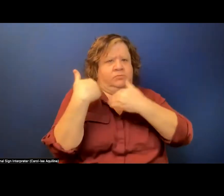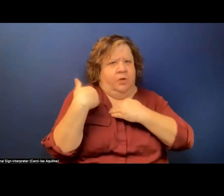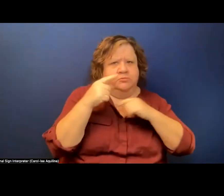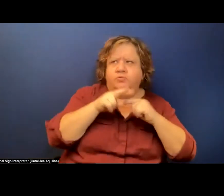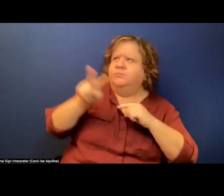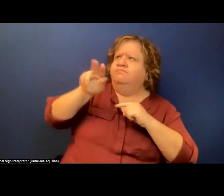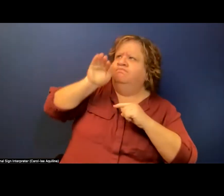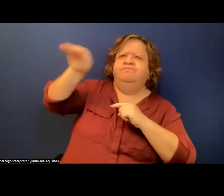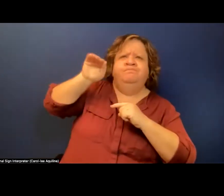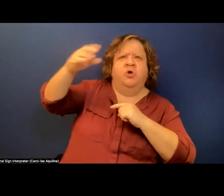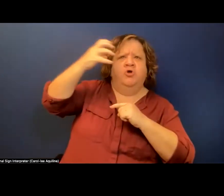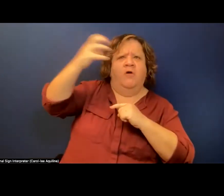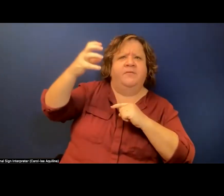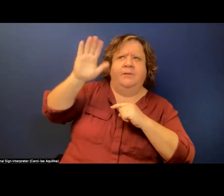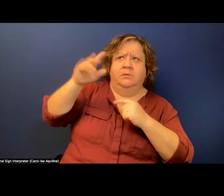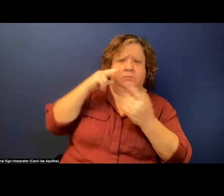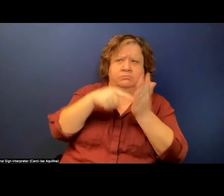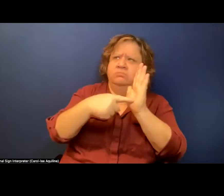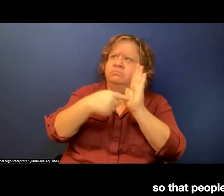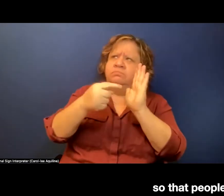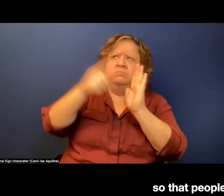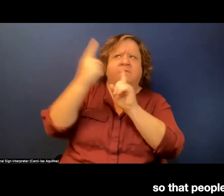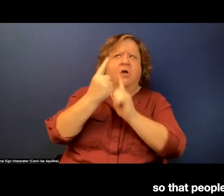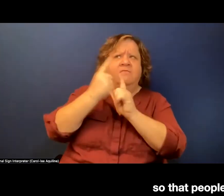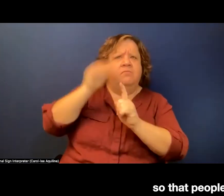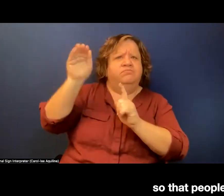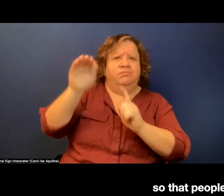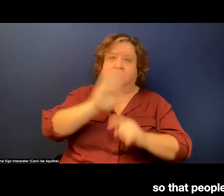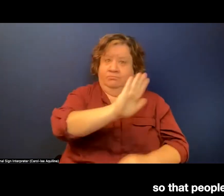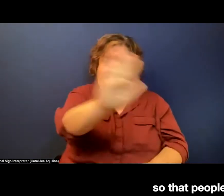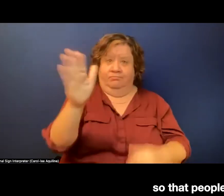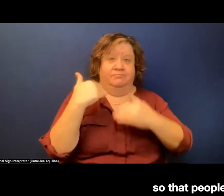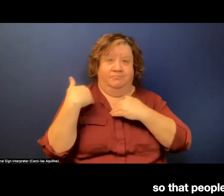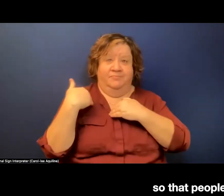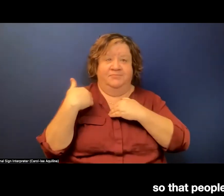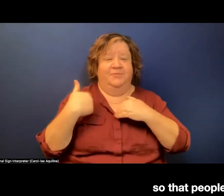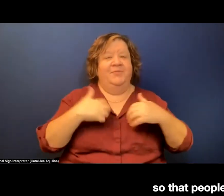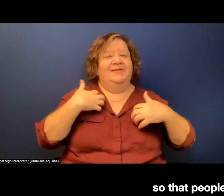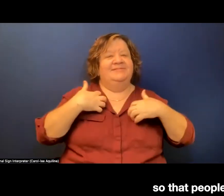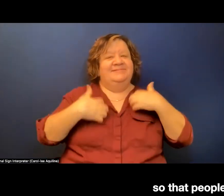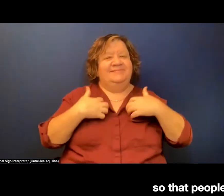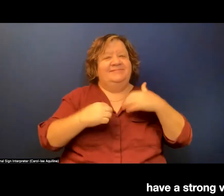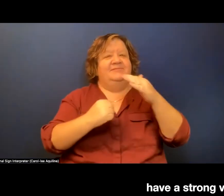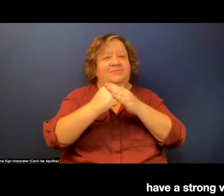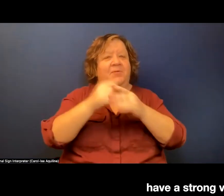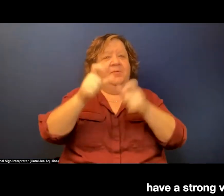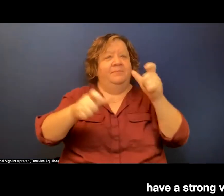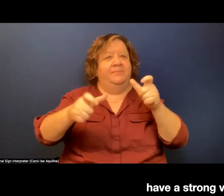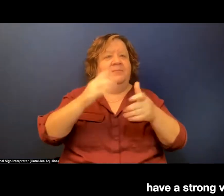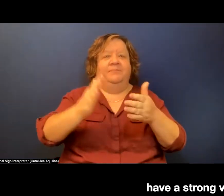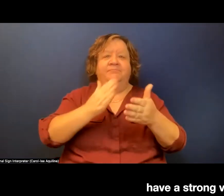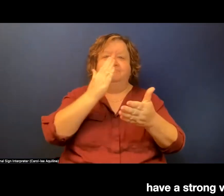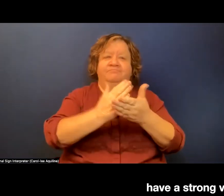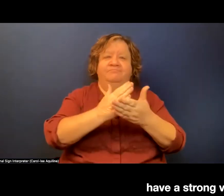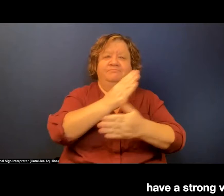vibrant, robust and powerful disability movement so that people with disabilities can exercise their rights, have